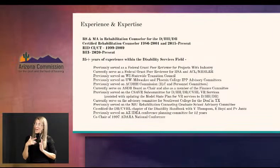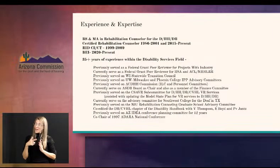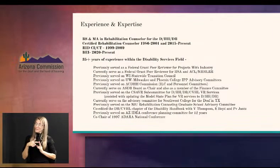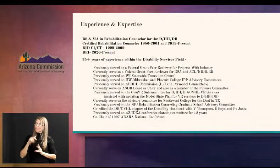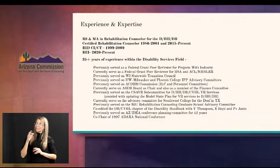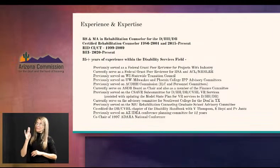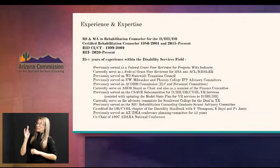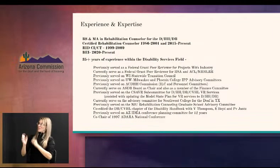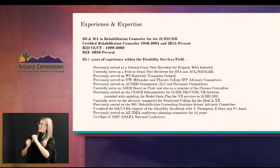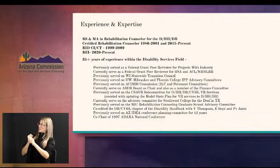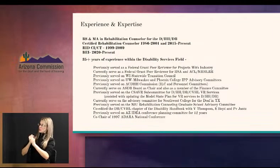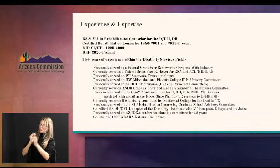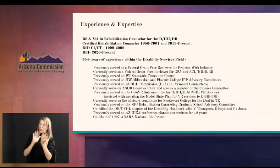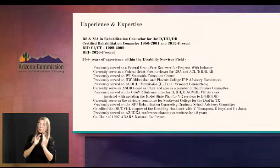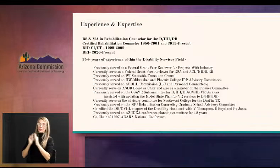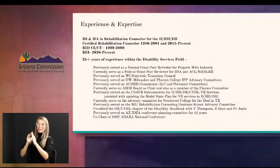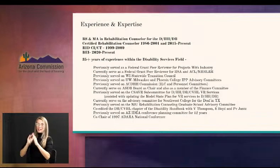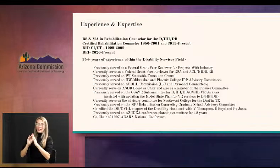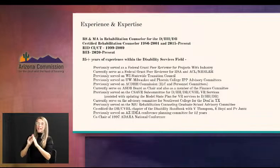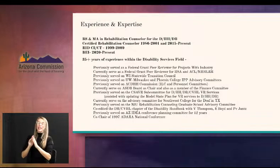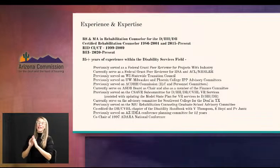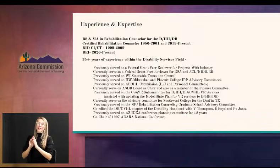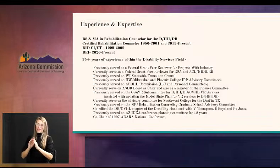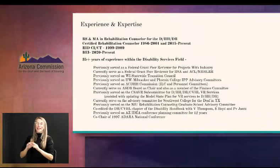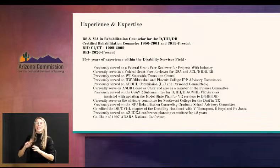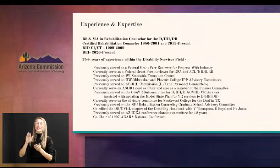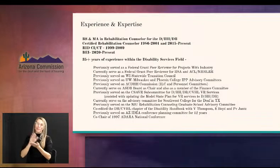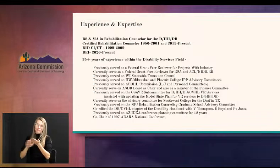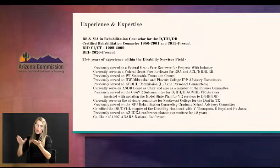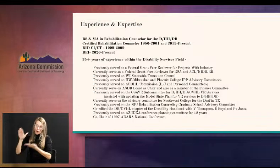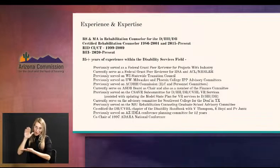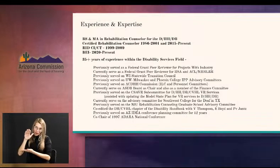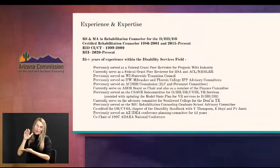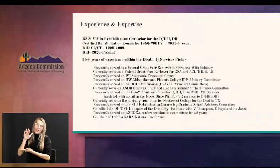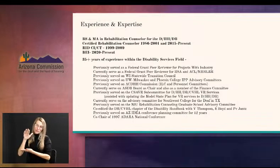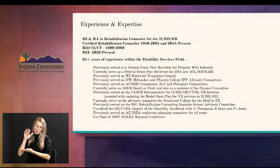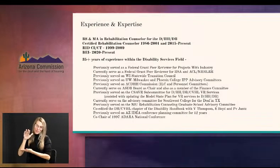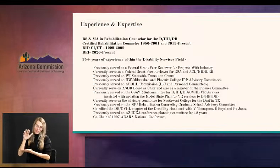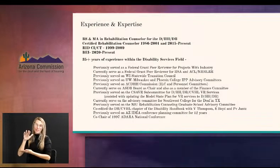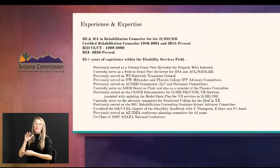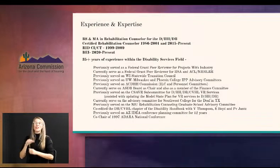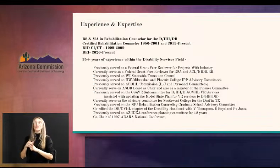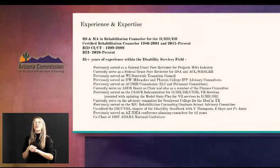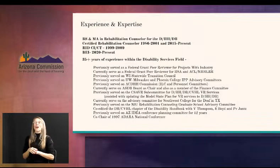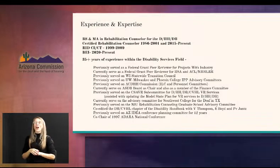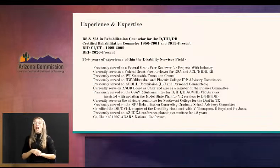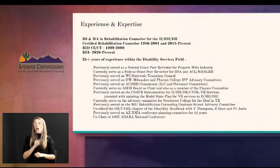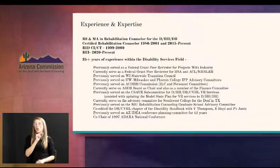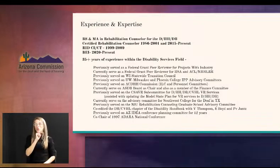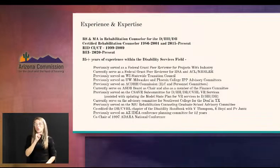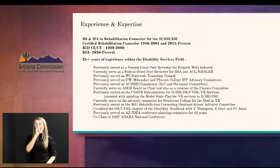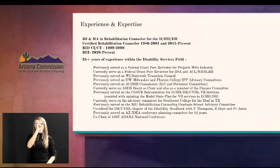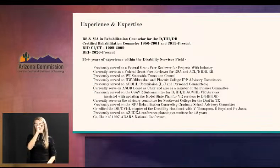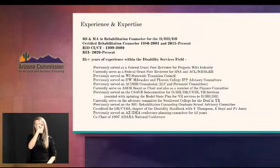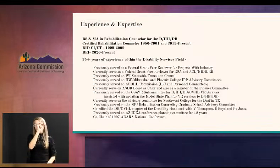years of community and post-secondary interpreting, and guest lecture for both Northern Illinois University's rehab counseling program,